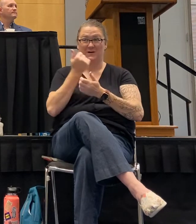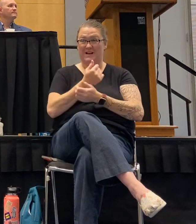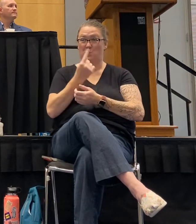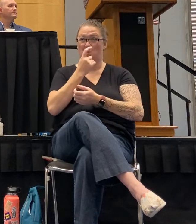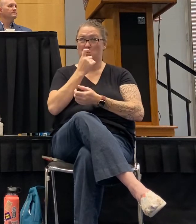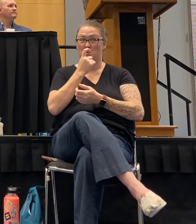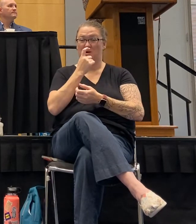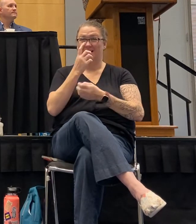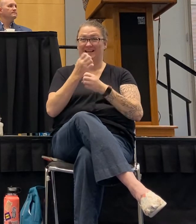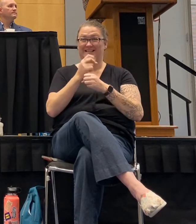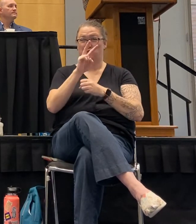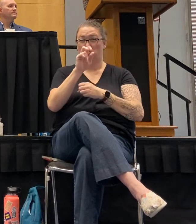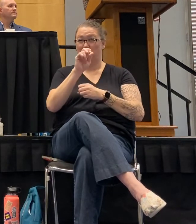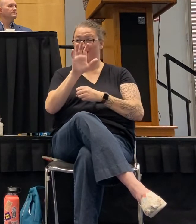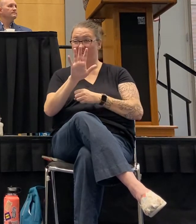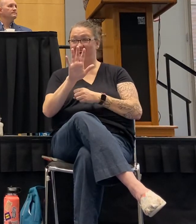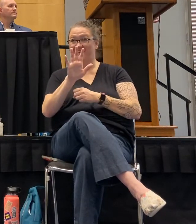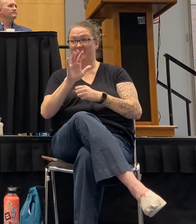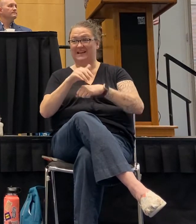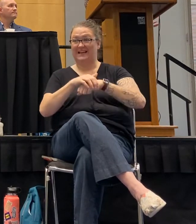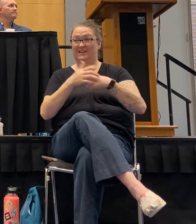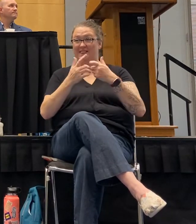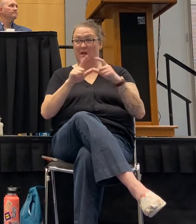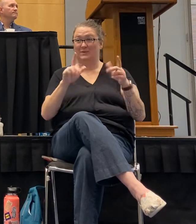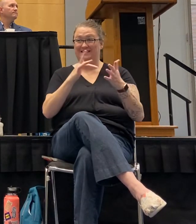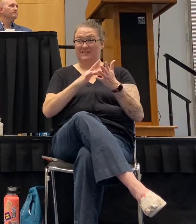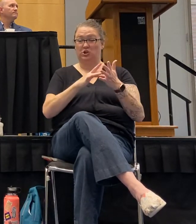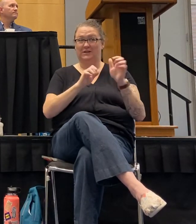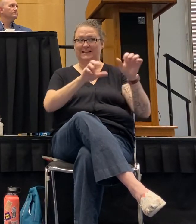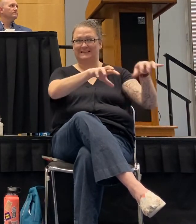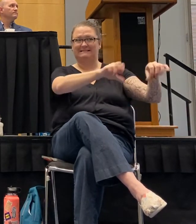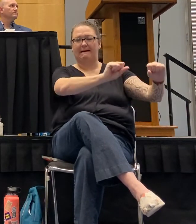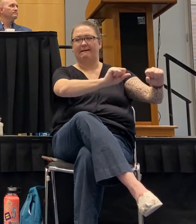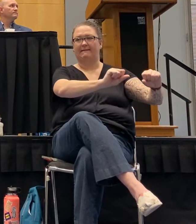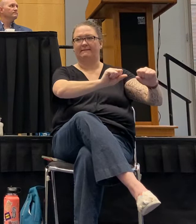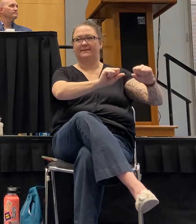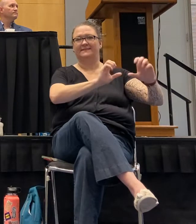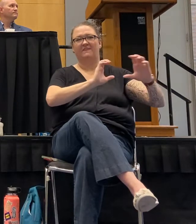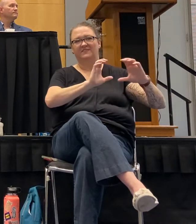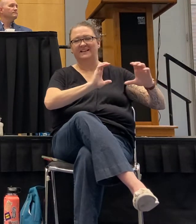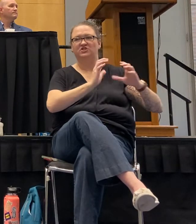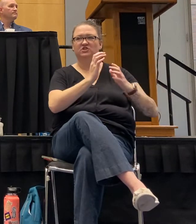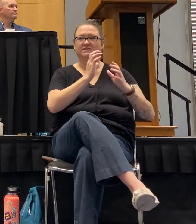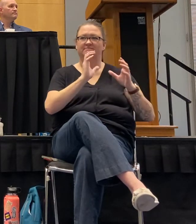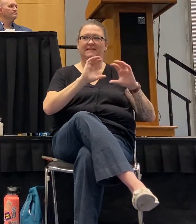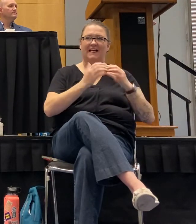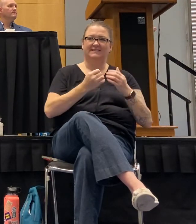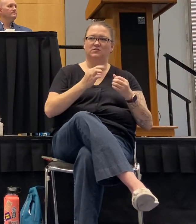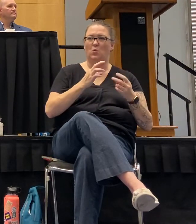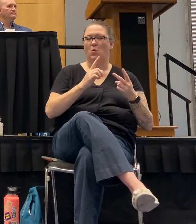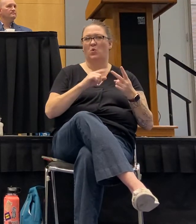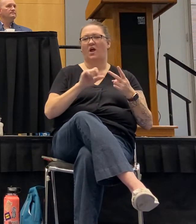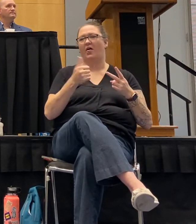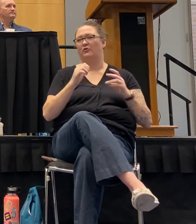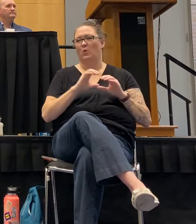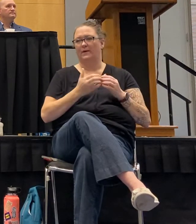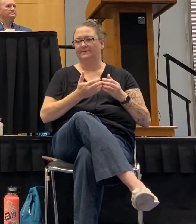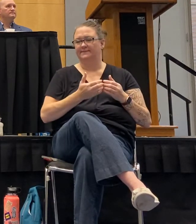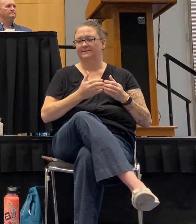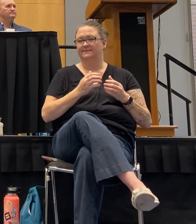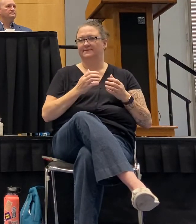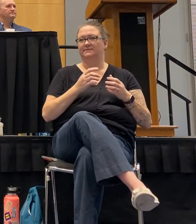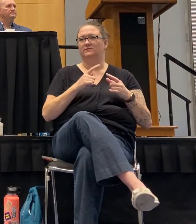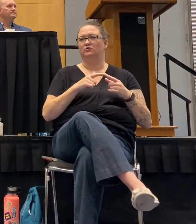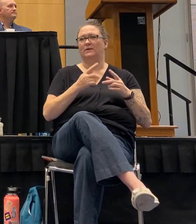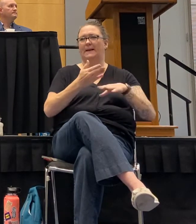who gets a 2.5 at our English Language Center. They can take conversation courses or other courses and improve it to